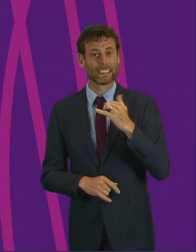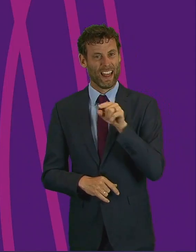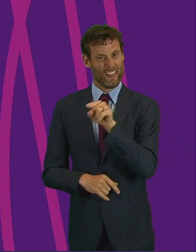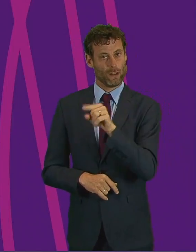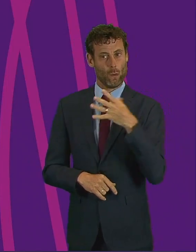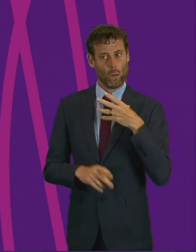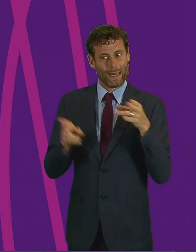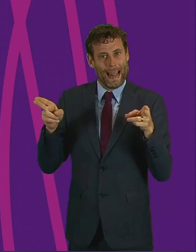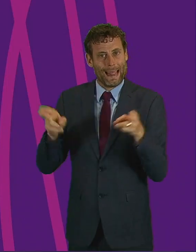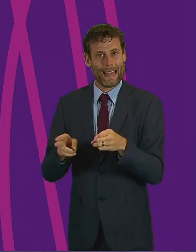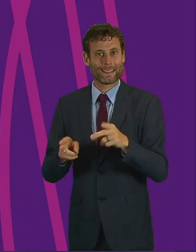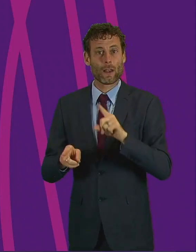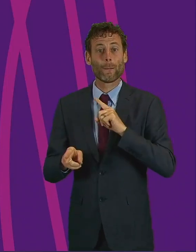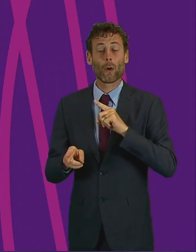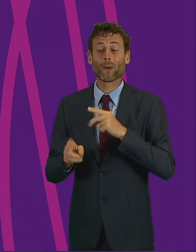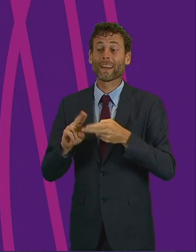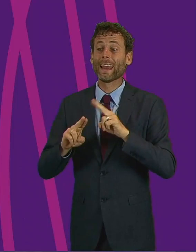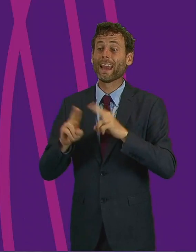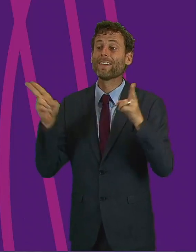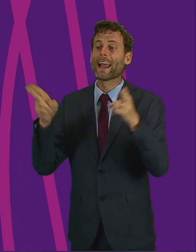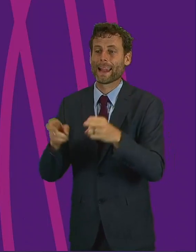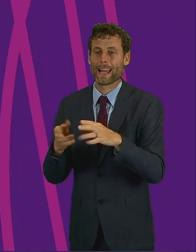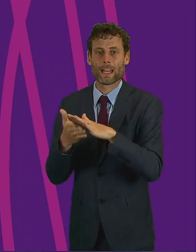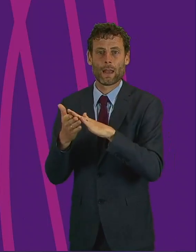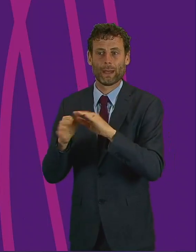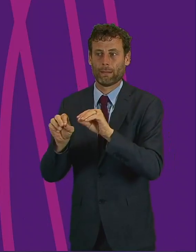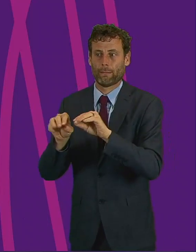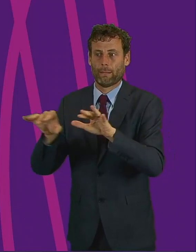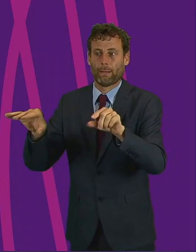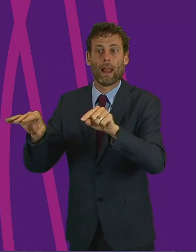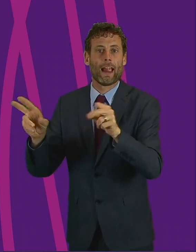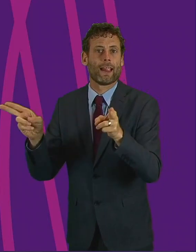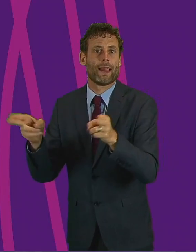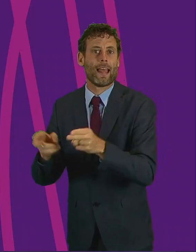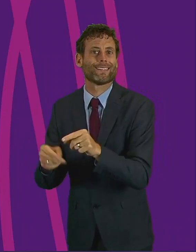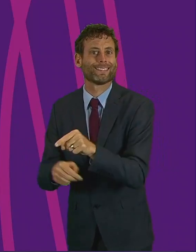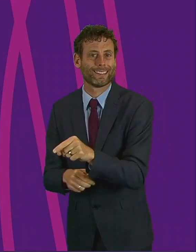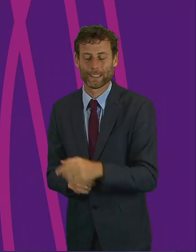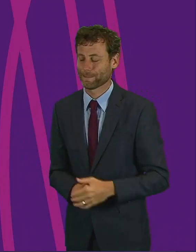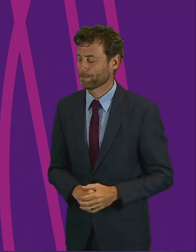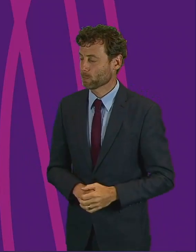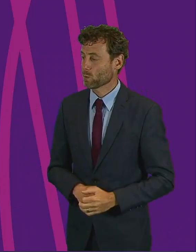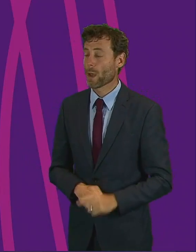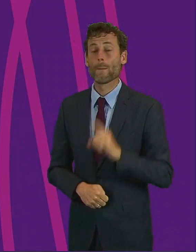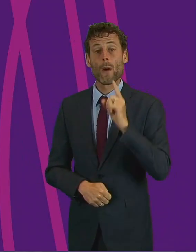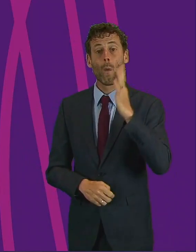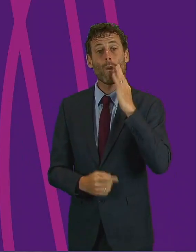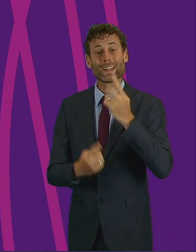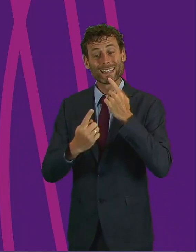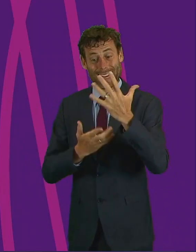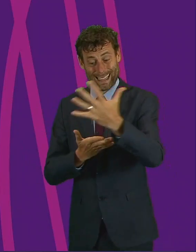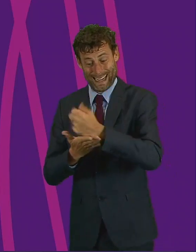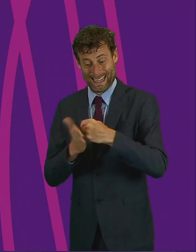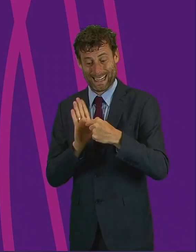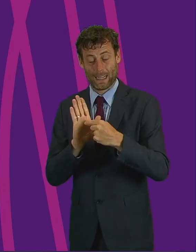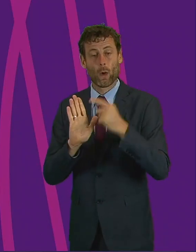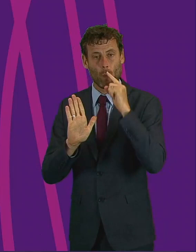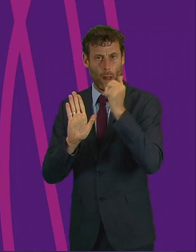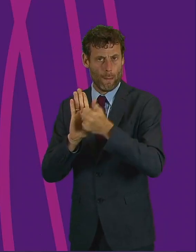is declining. So, in relation to the detailed question, we will publish up-to-date data as soon as we're able to do that in a robust and reliable